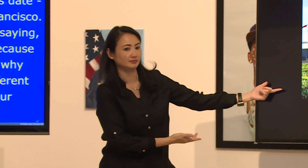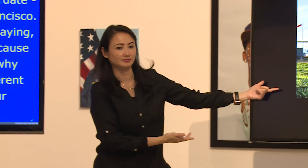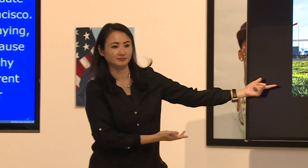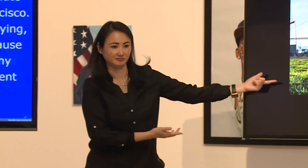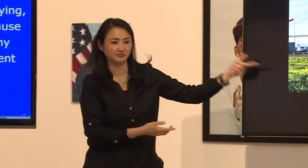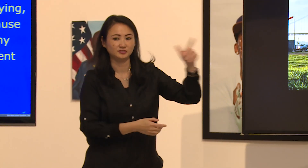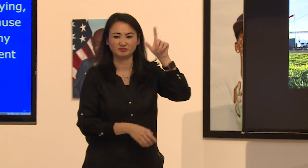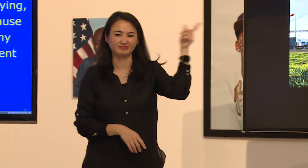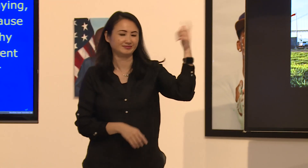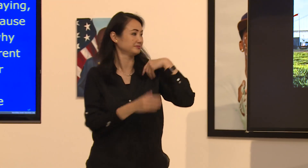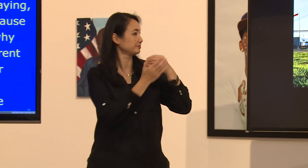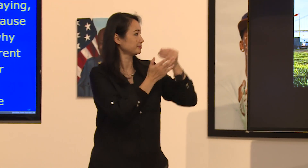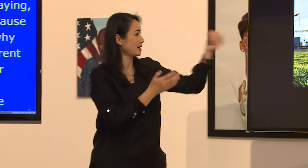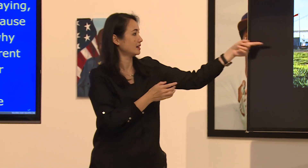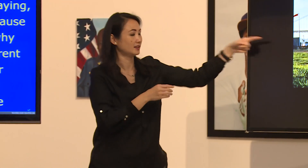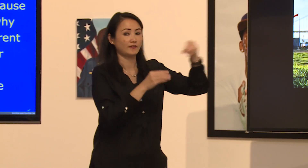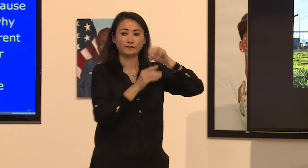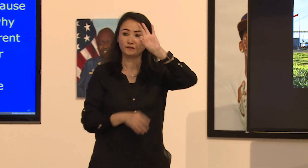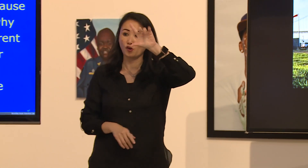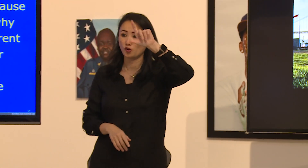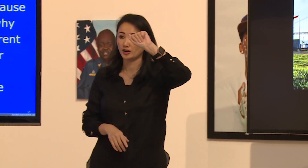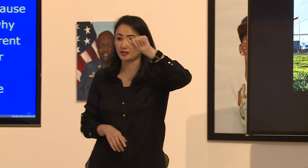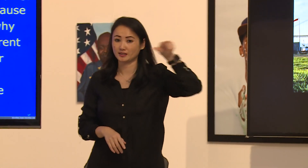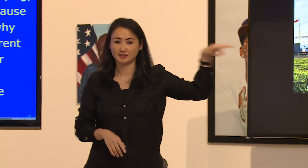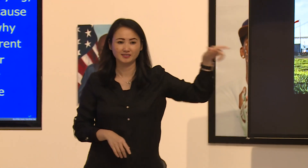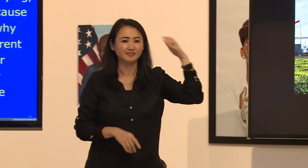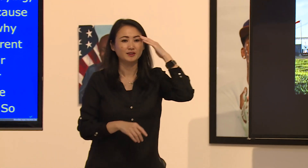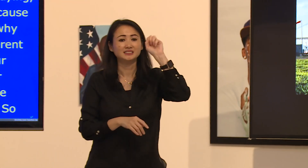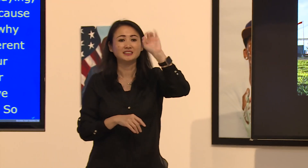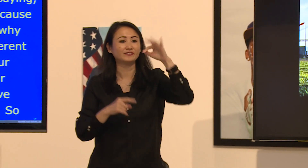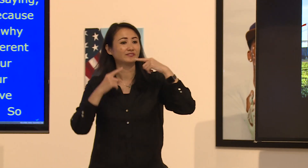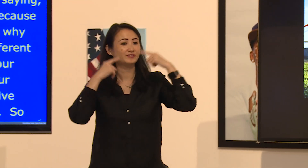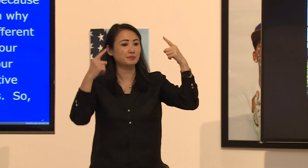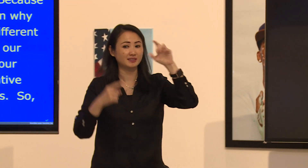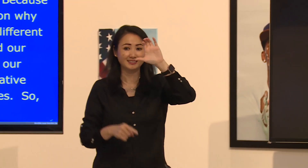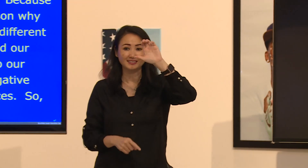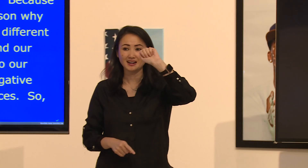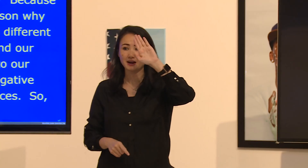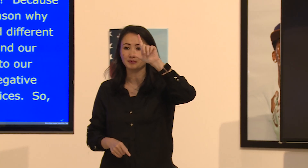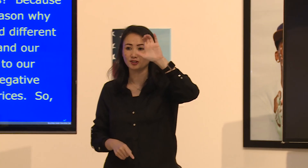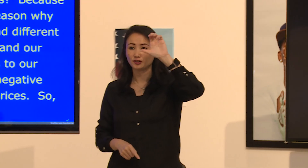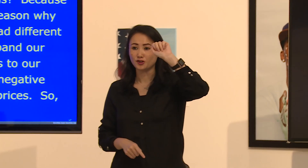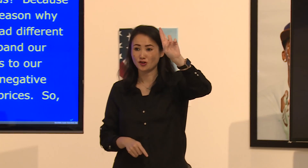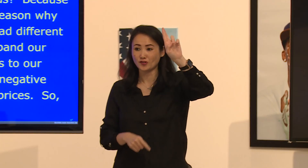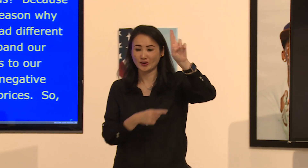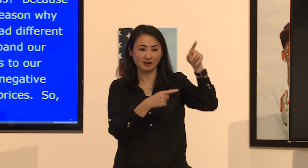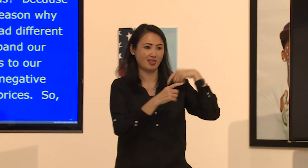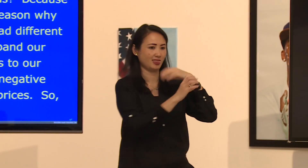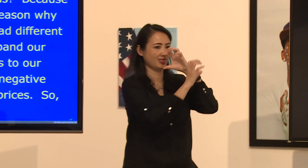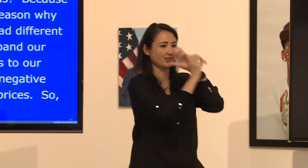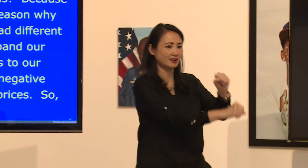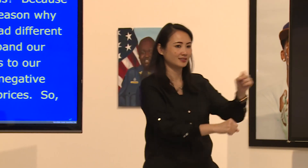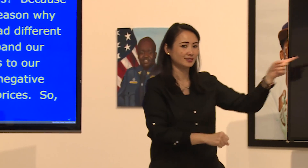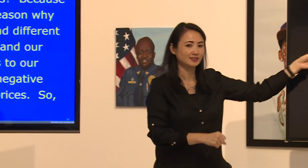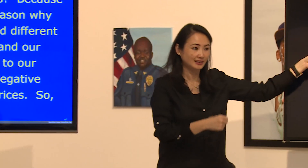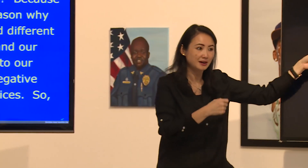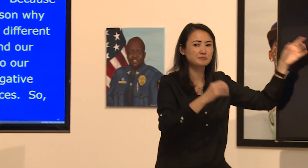So, 2014, this is our Masseria Trolley. It's a cable car. A lot of people are fascinated with this.